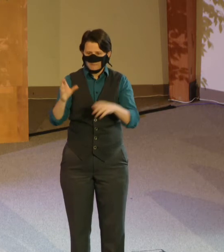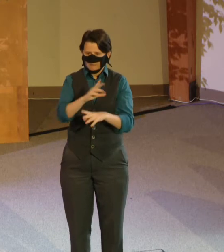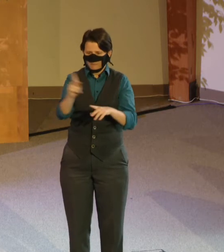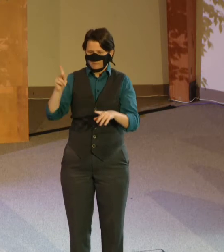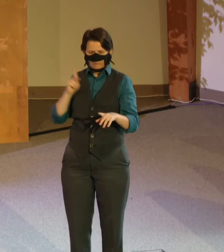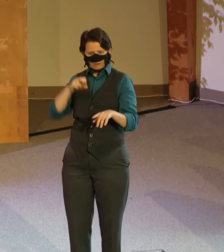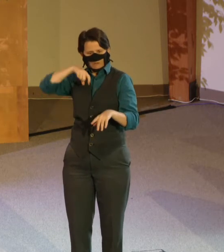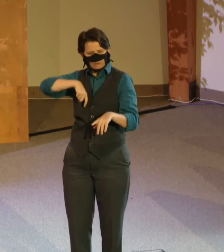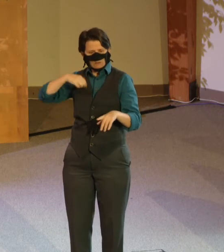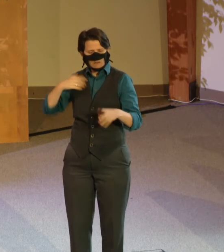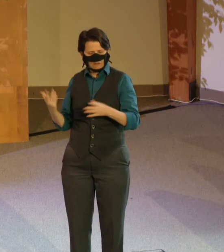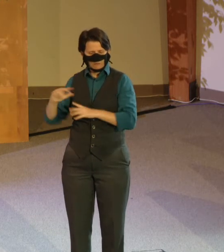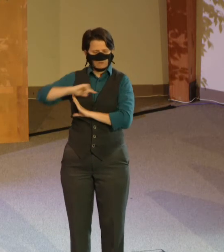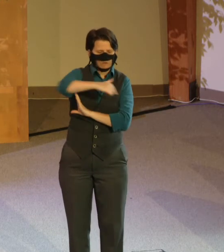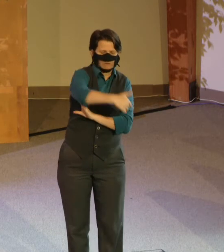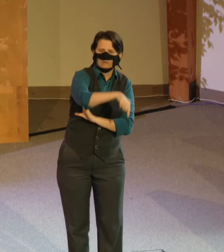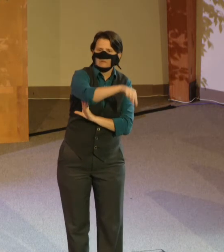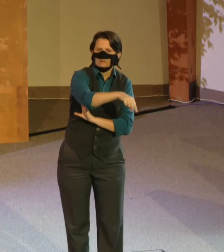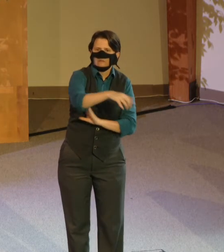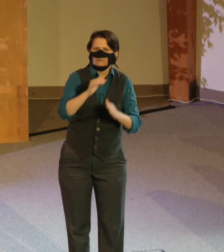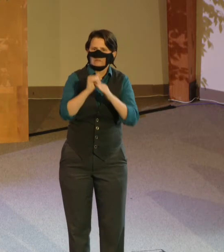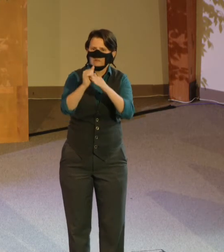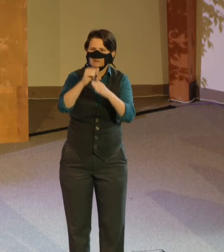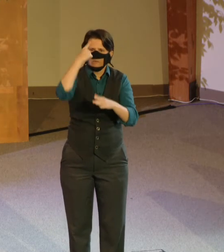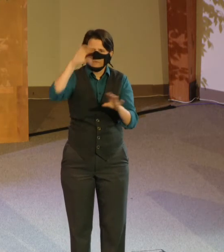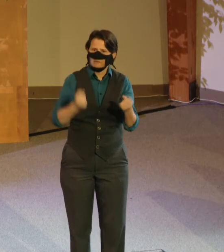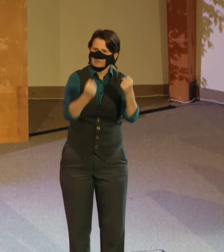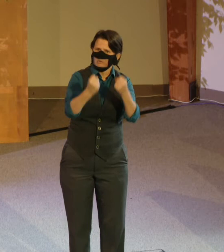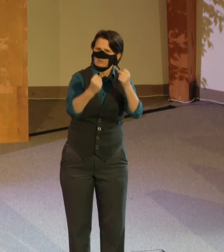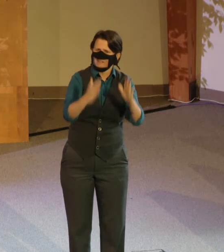to the guides that I work with. I'll hear one phrase repeated